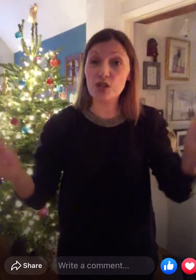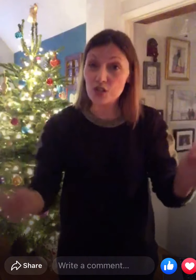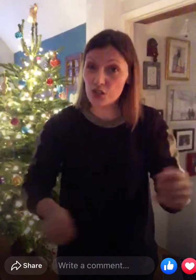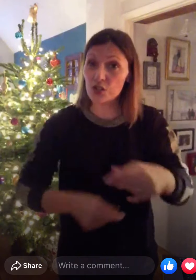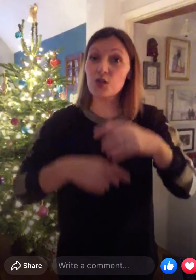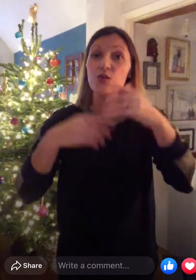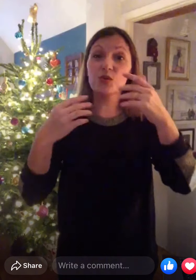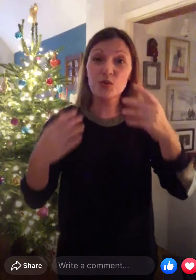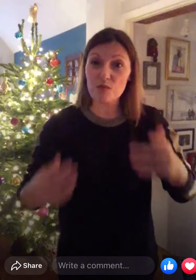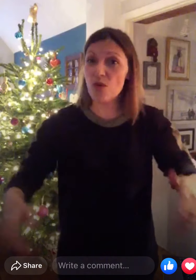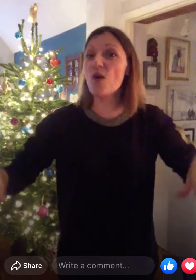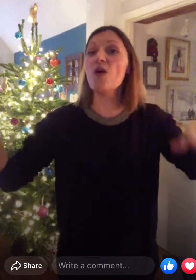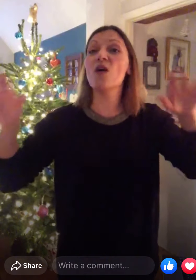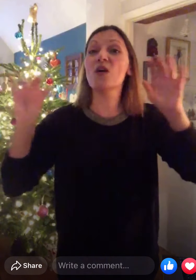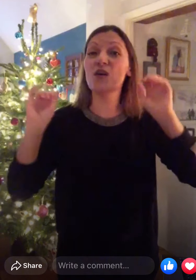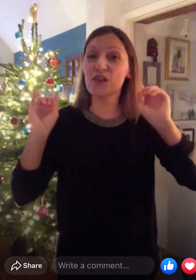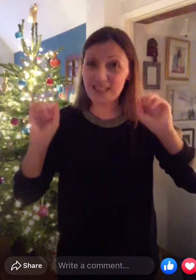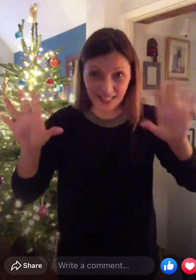newborn king.